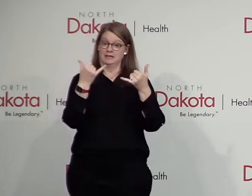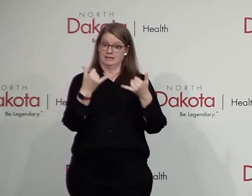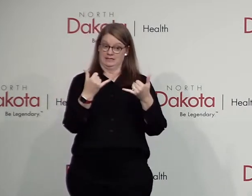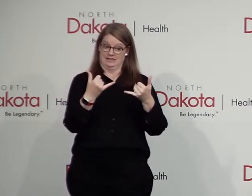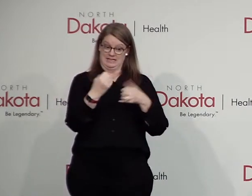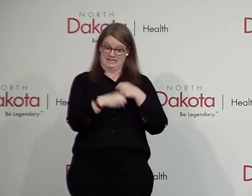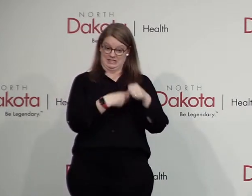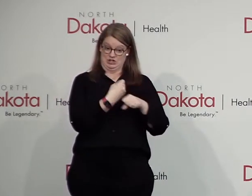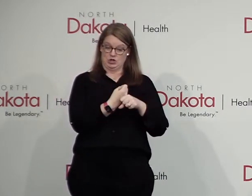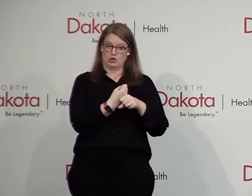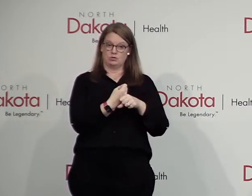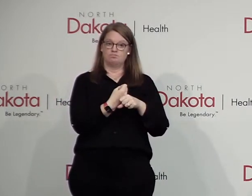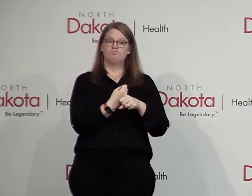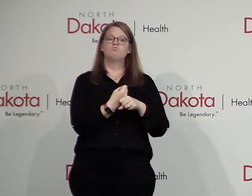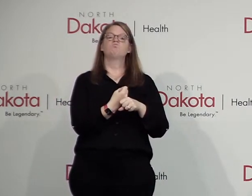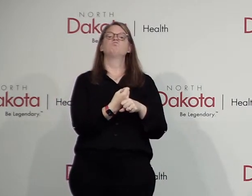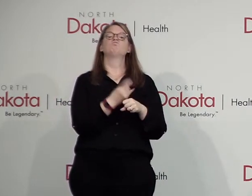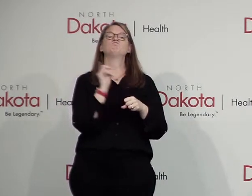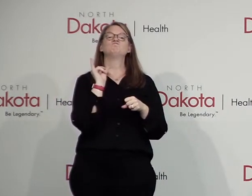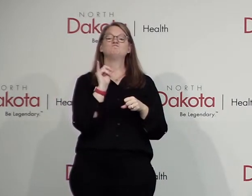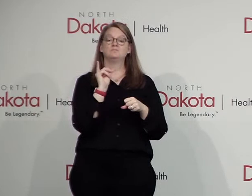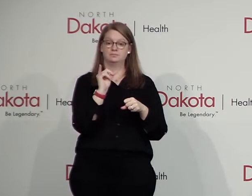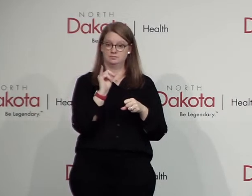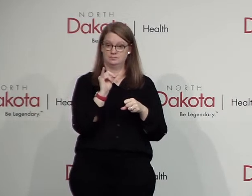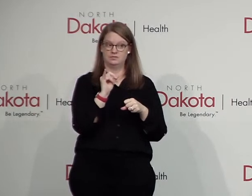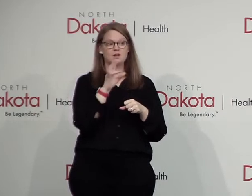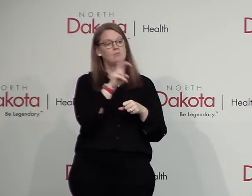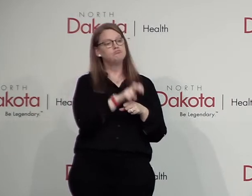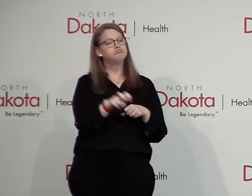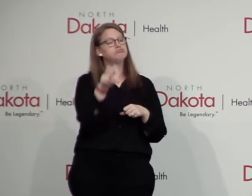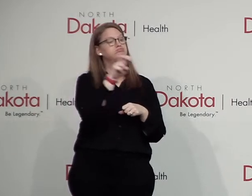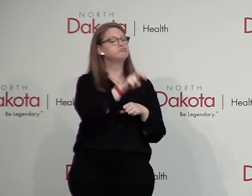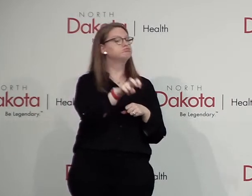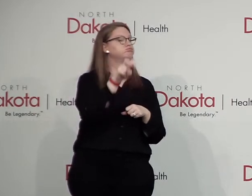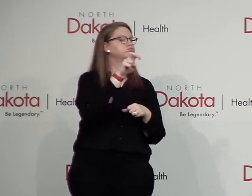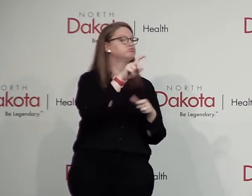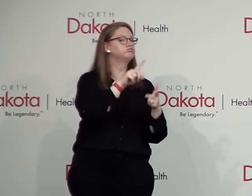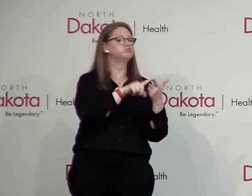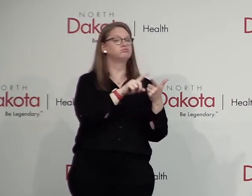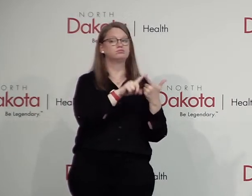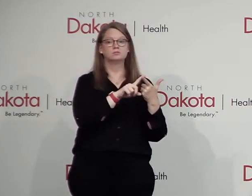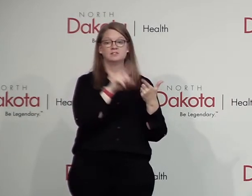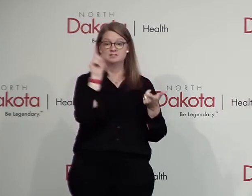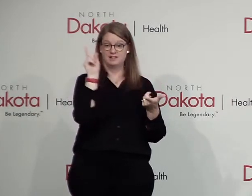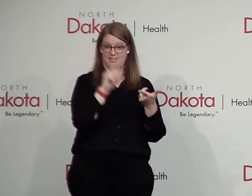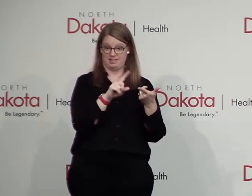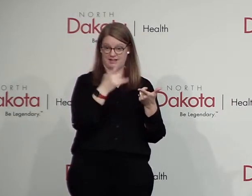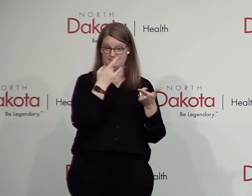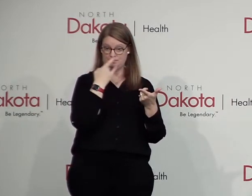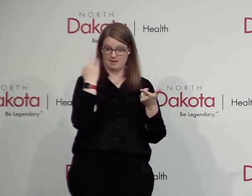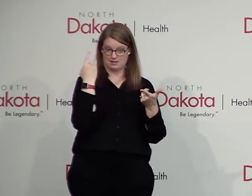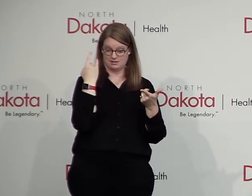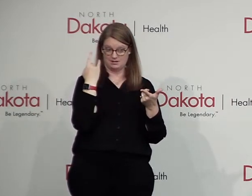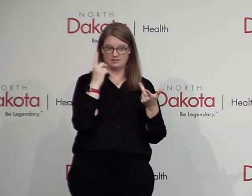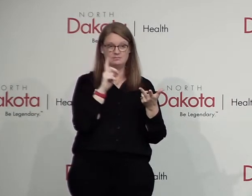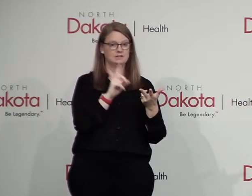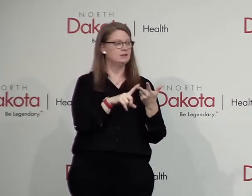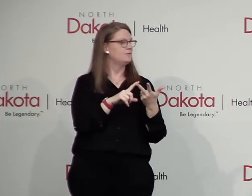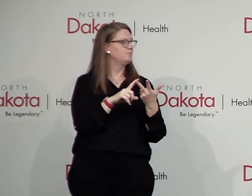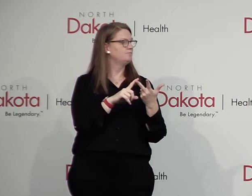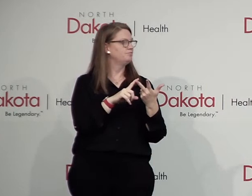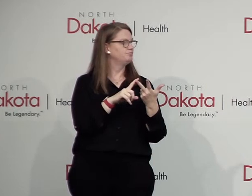this year, I think we all can see there is more travel happening. There's definitely less masking than what we had last